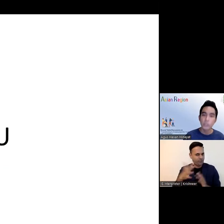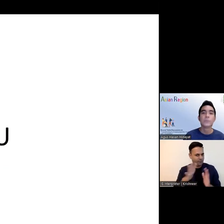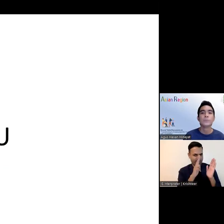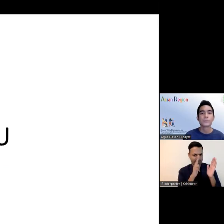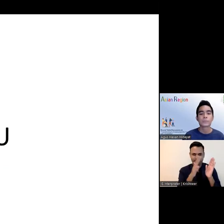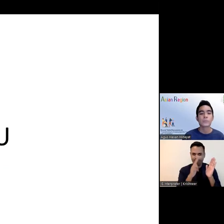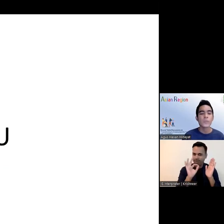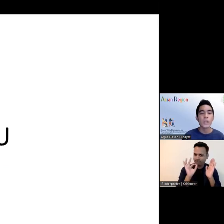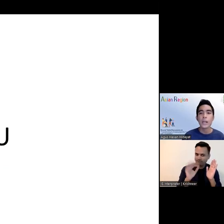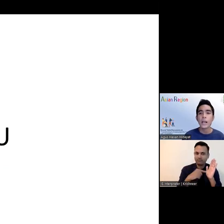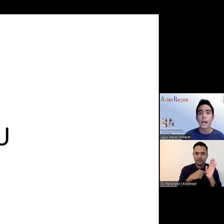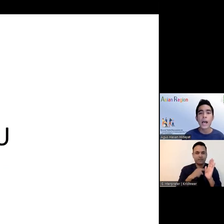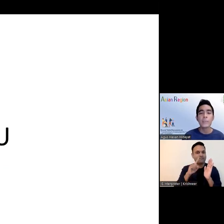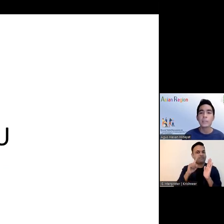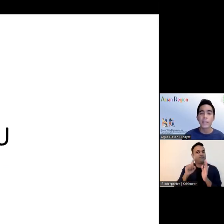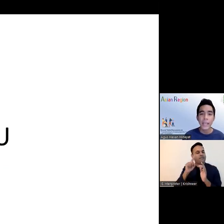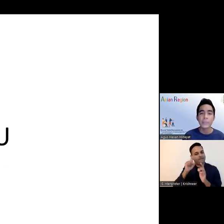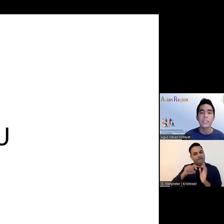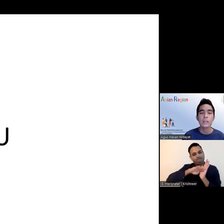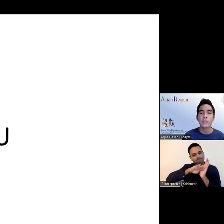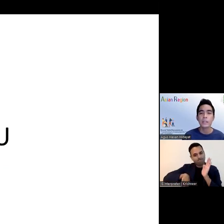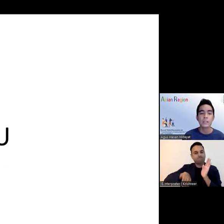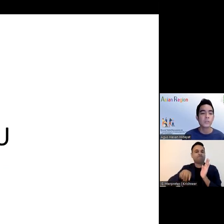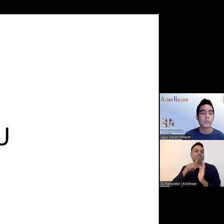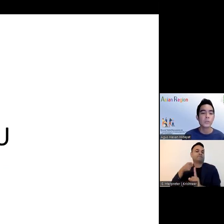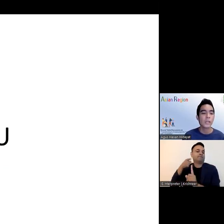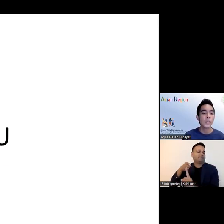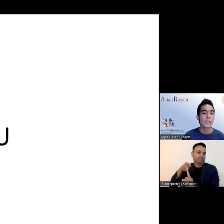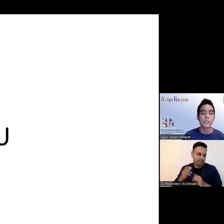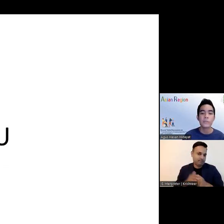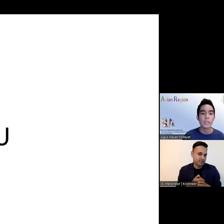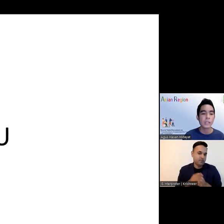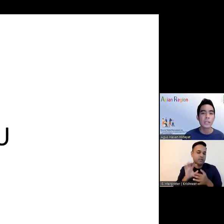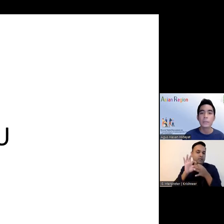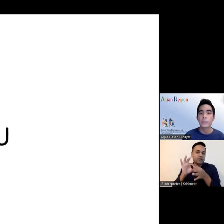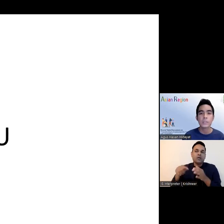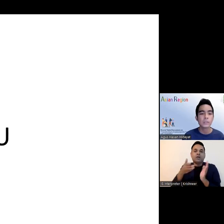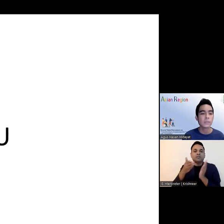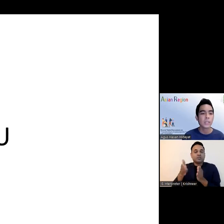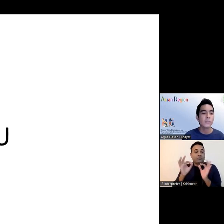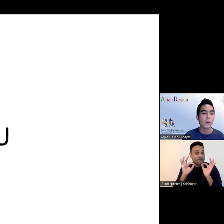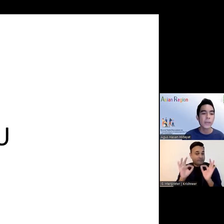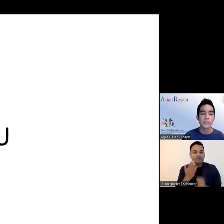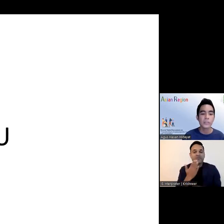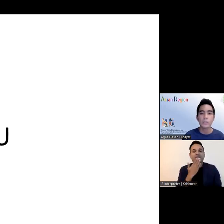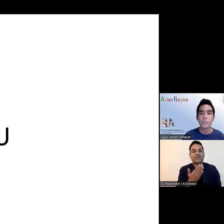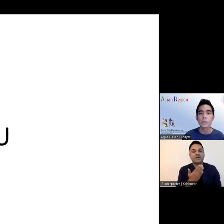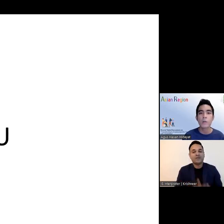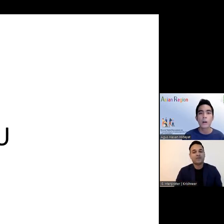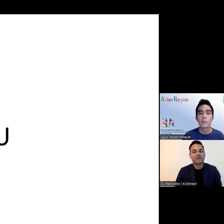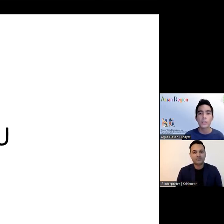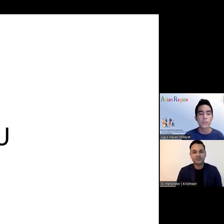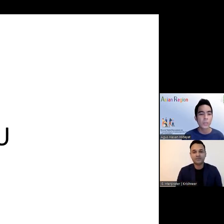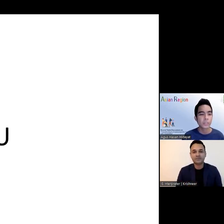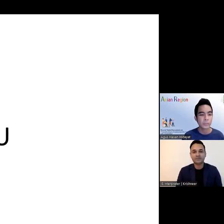Thank you. I'm really happy to give the floor back to you,